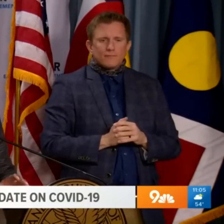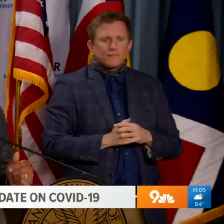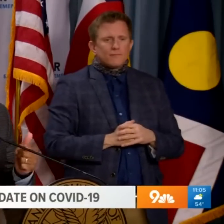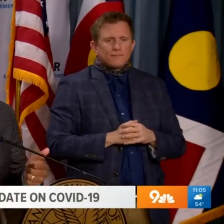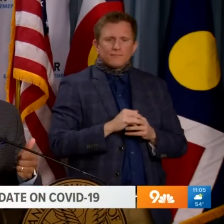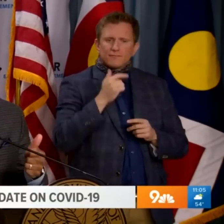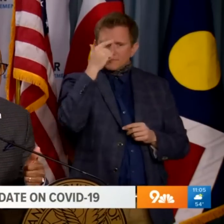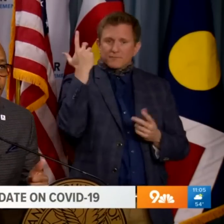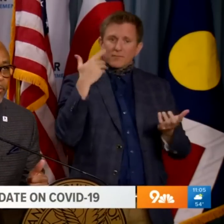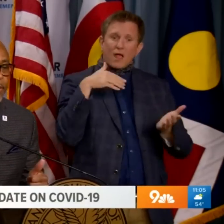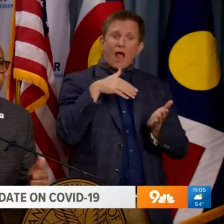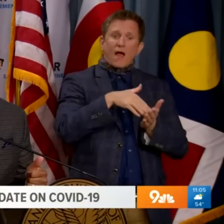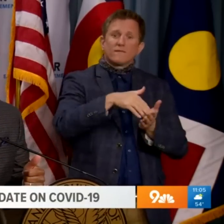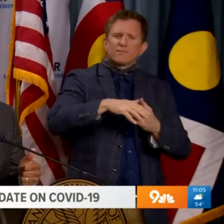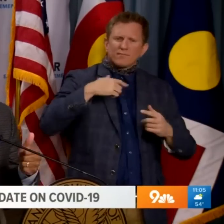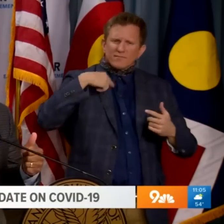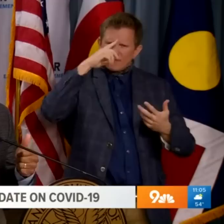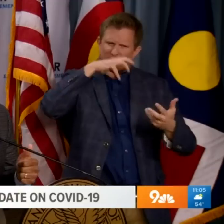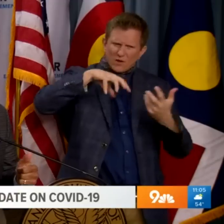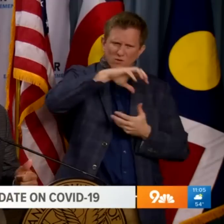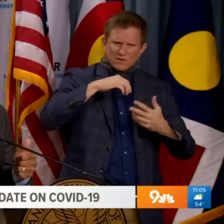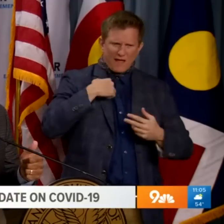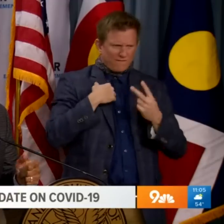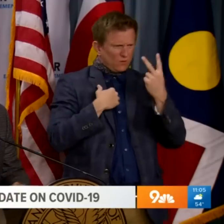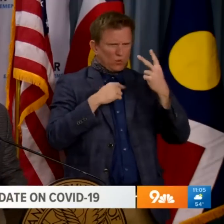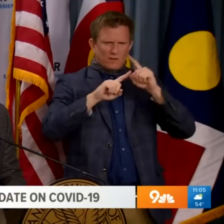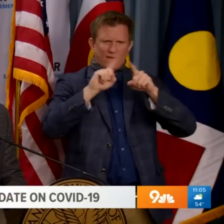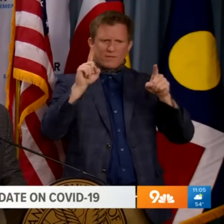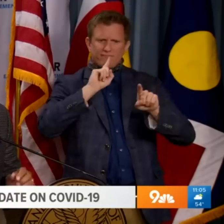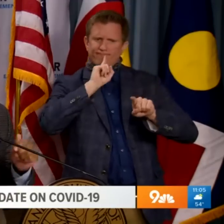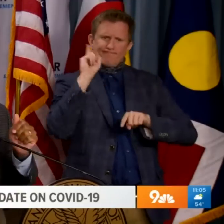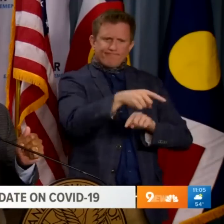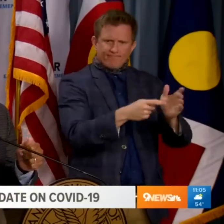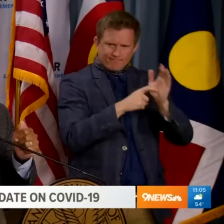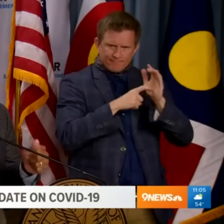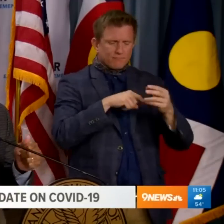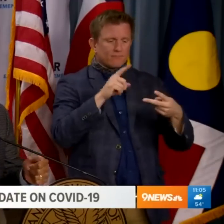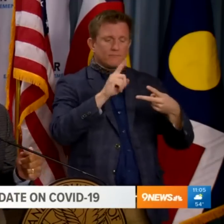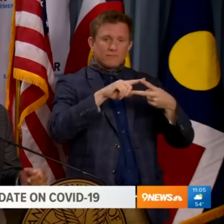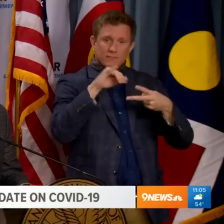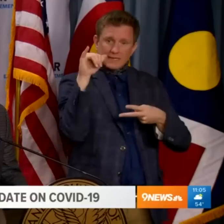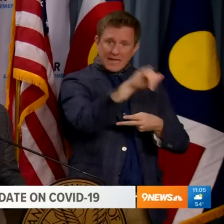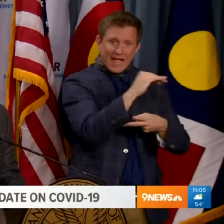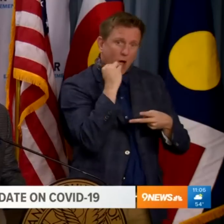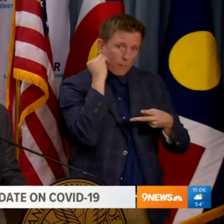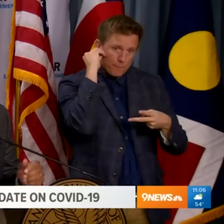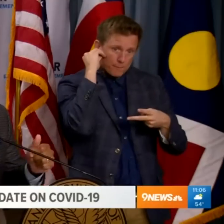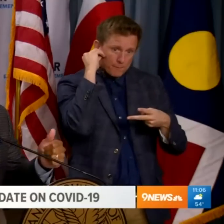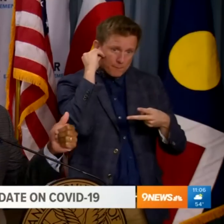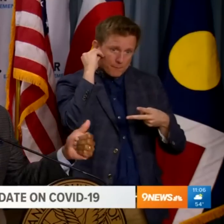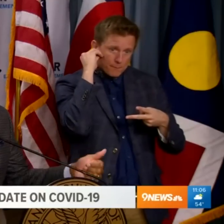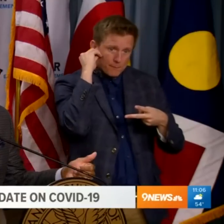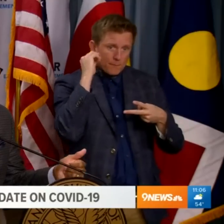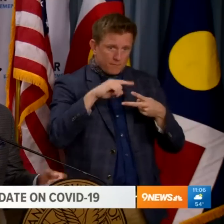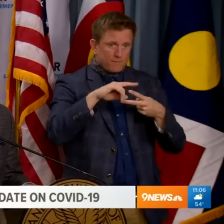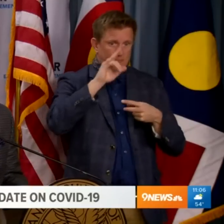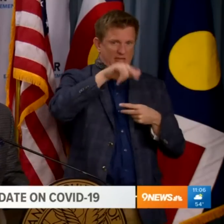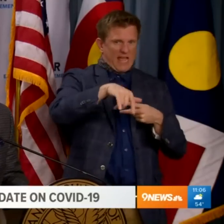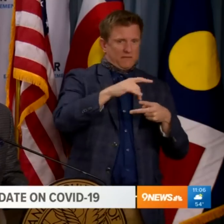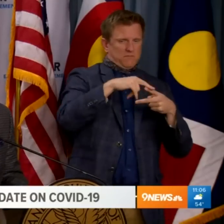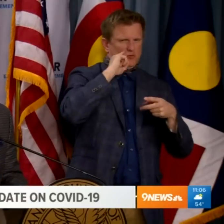while we are intent on reopening public and economic life in Denver as soon as possible, public health is paramount, and many restrictions must remain